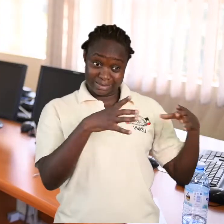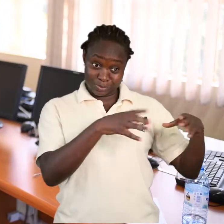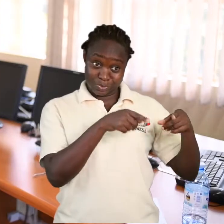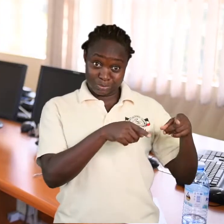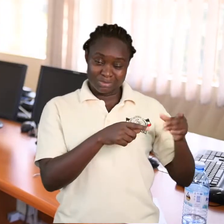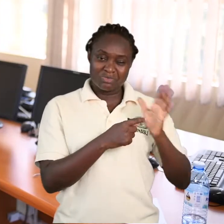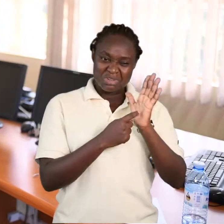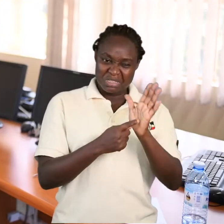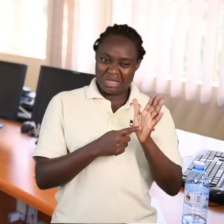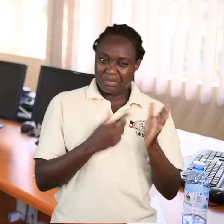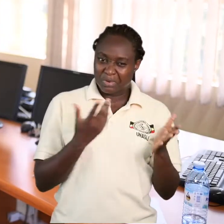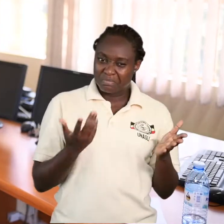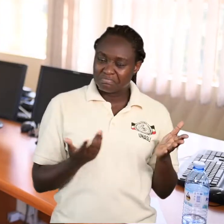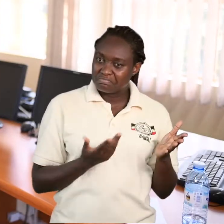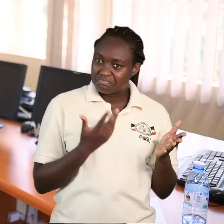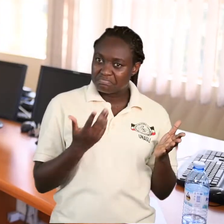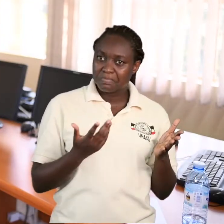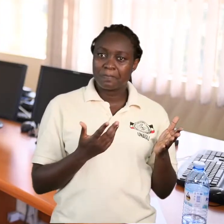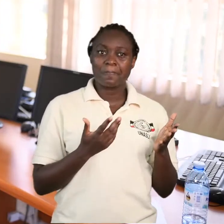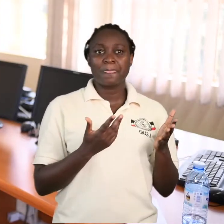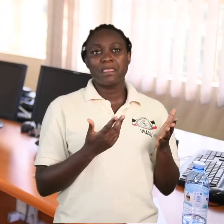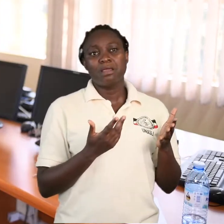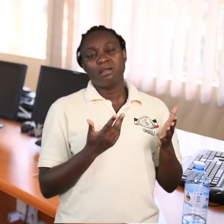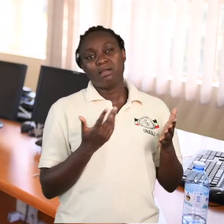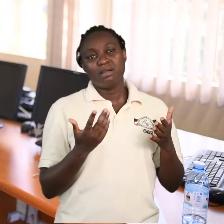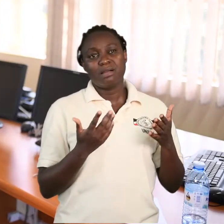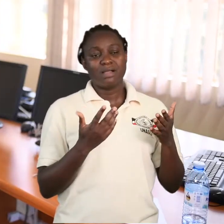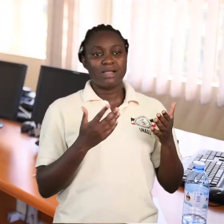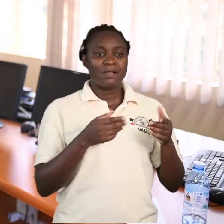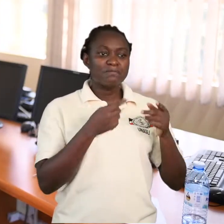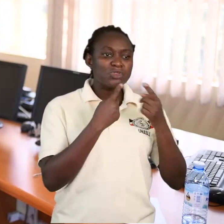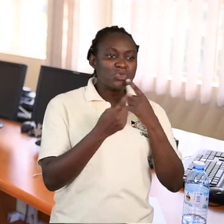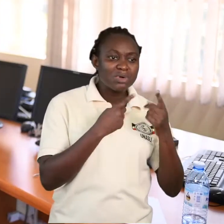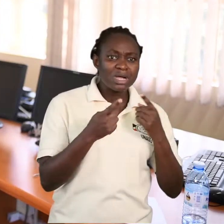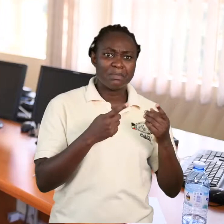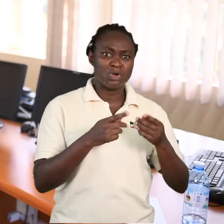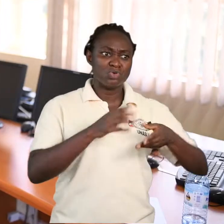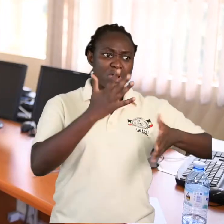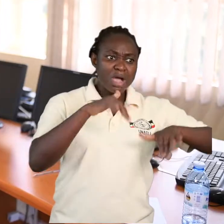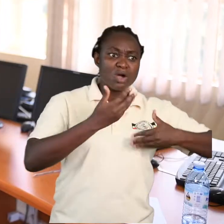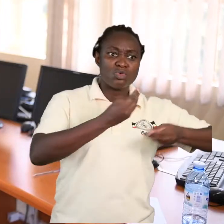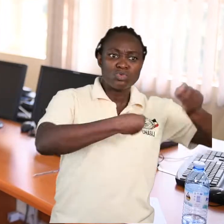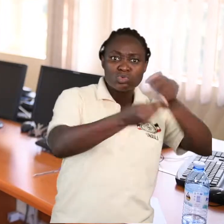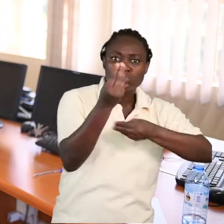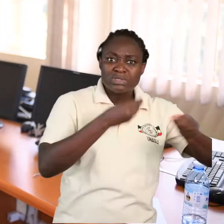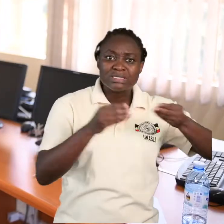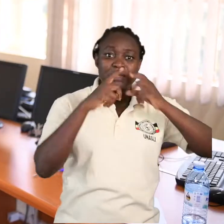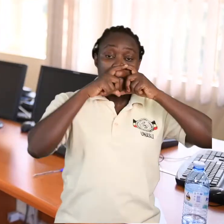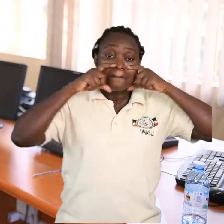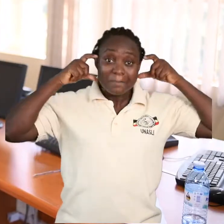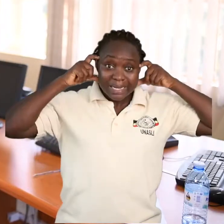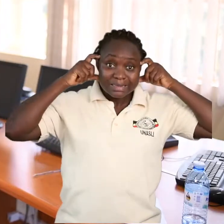one will talk about the sale of masks, which